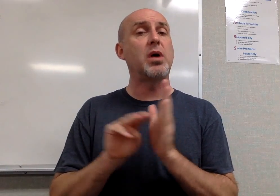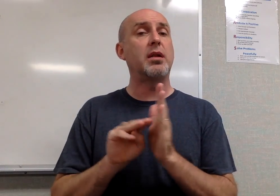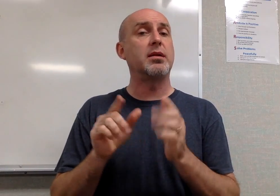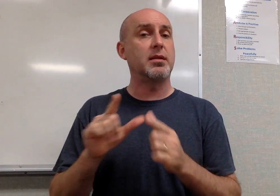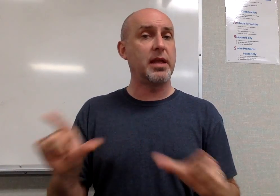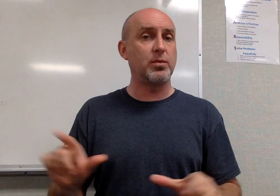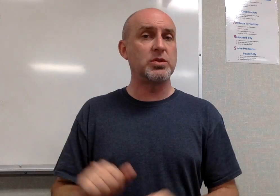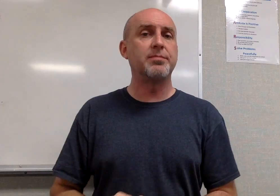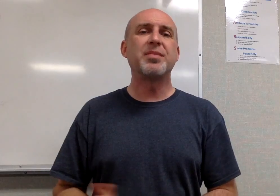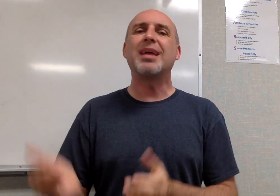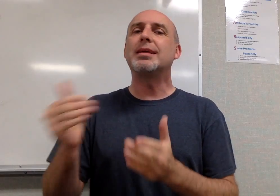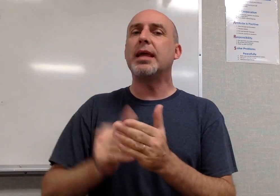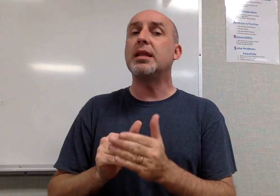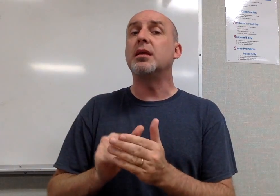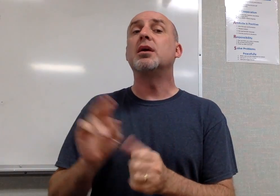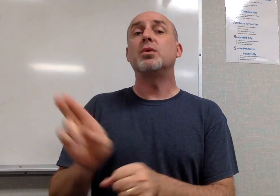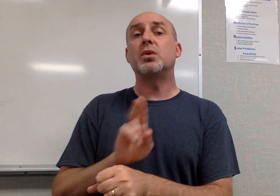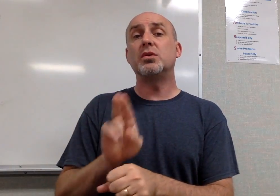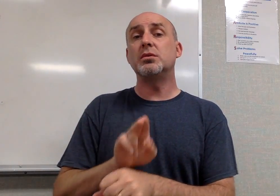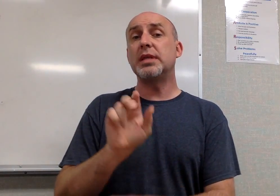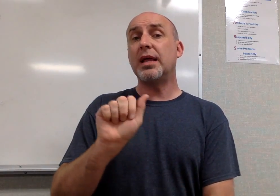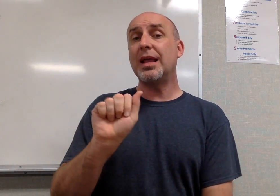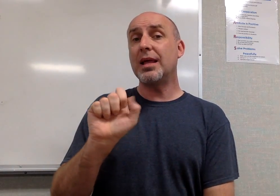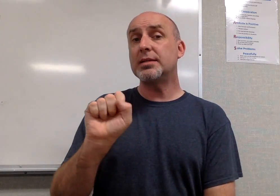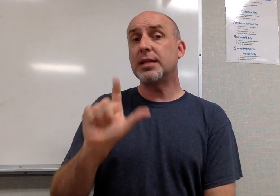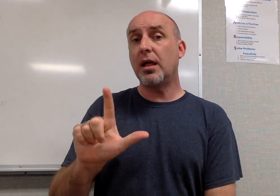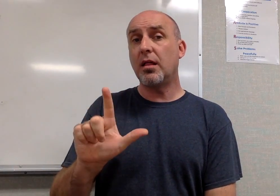modeling the language. Again, you can use that ASL